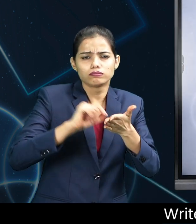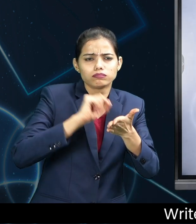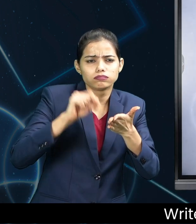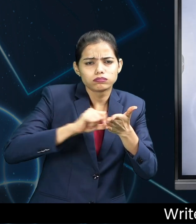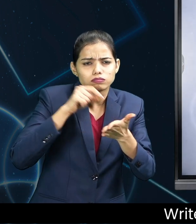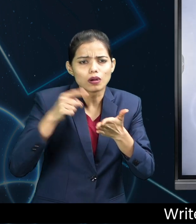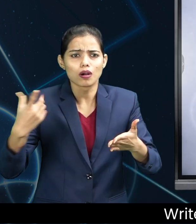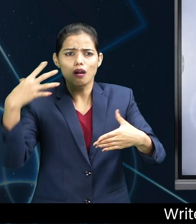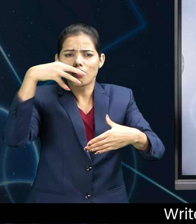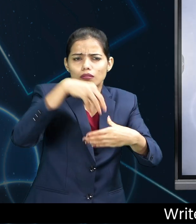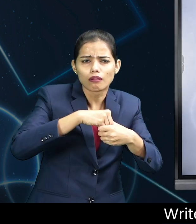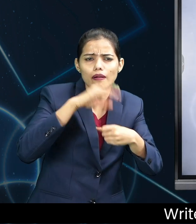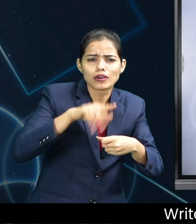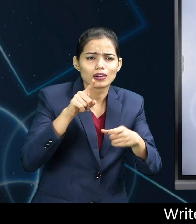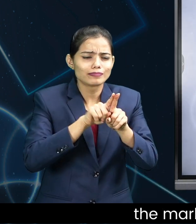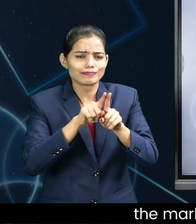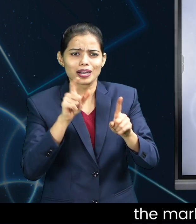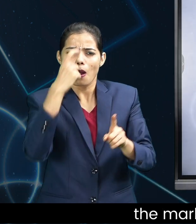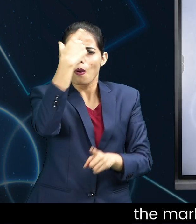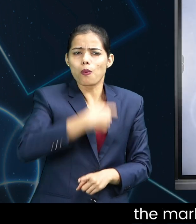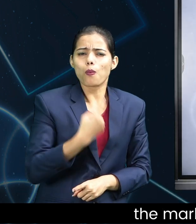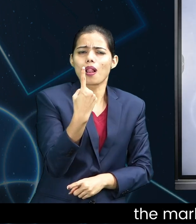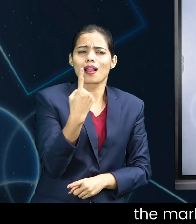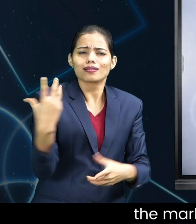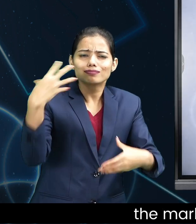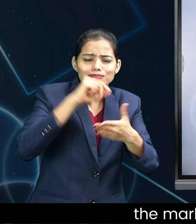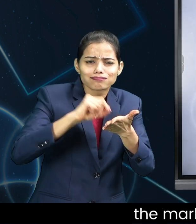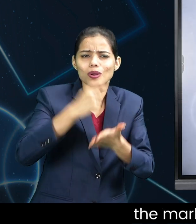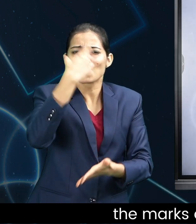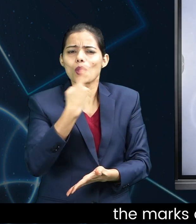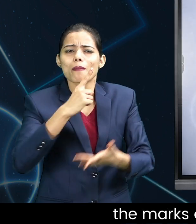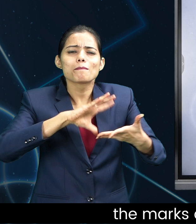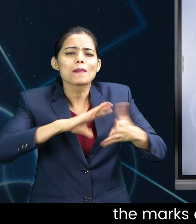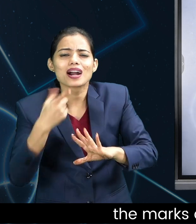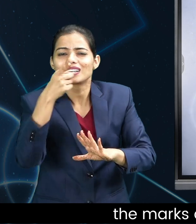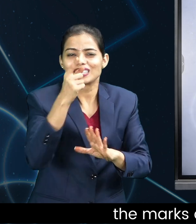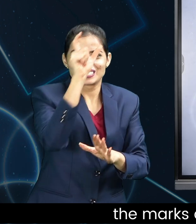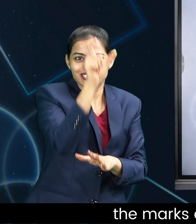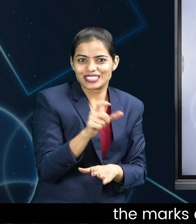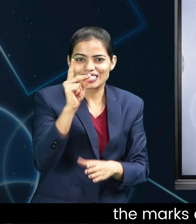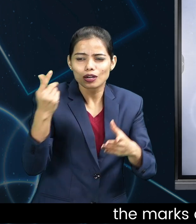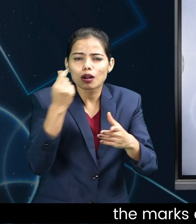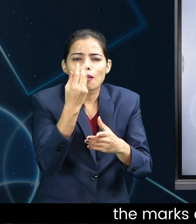Write the individual marks code in the marks column and the number of times the marks are repeated in the frequency